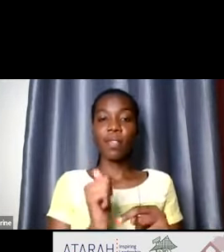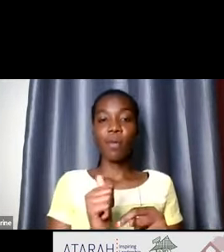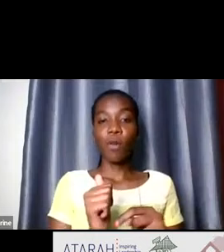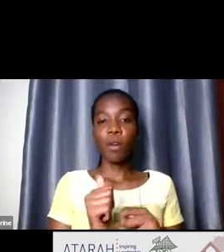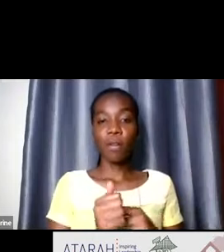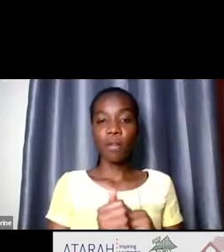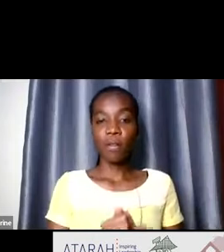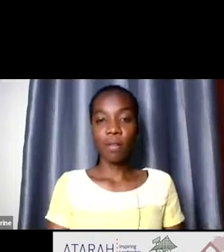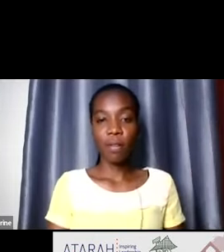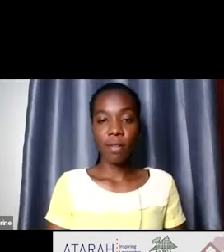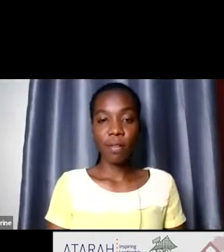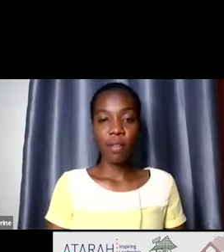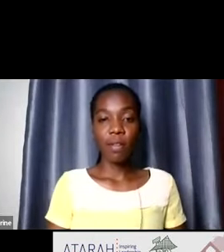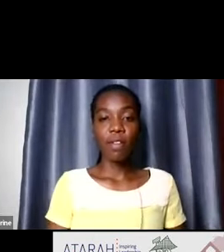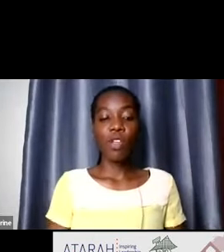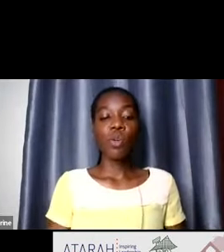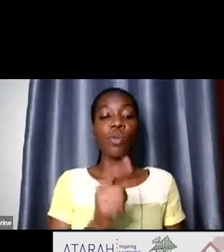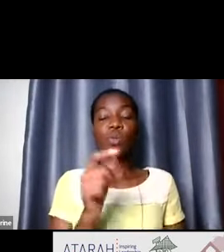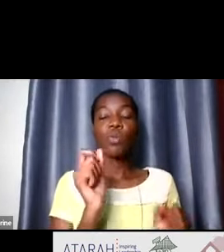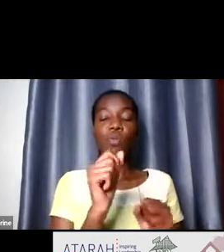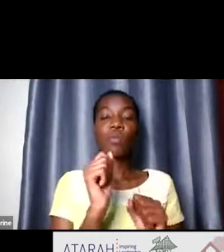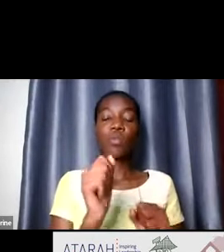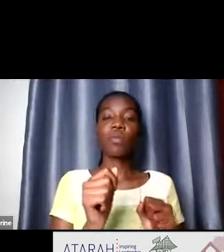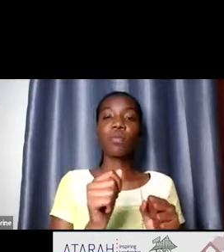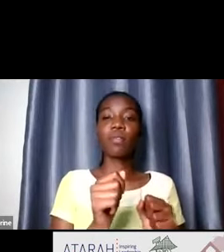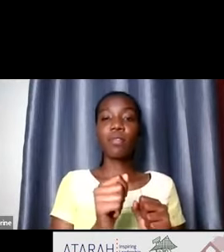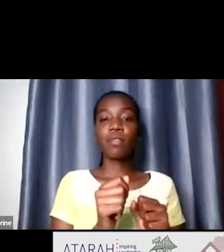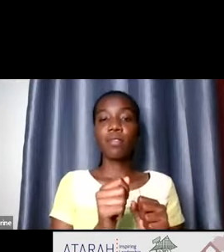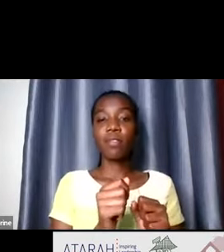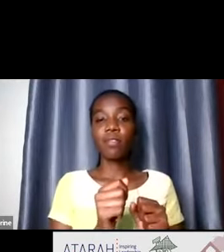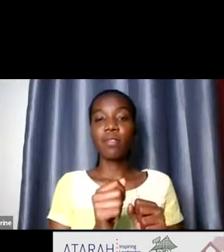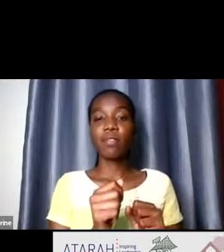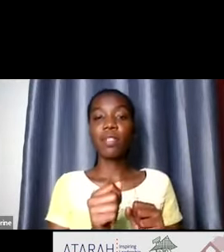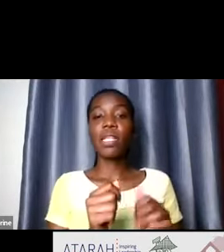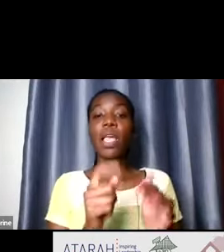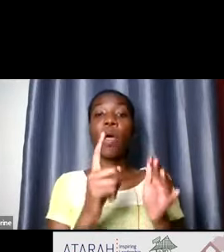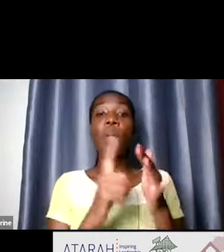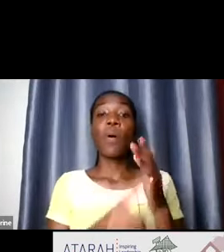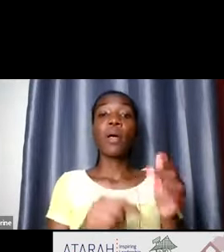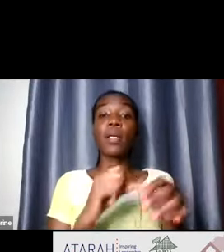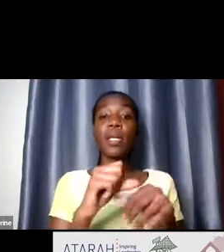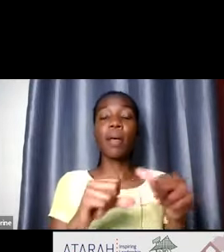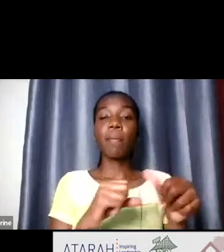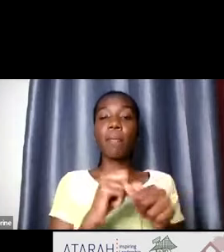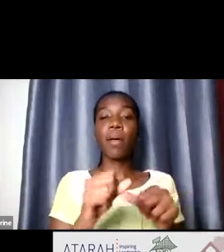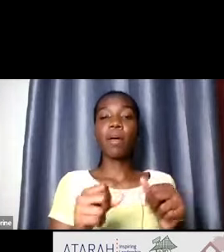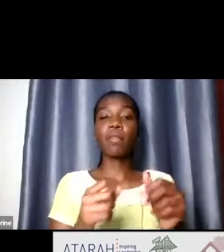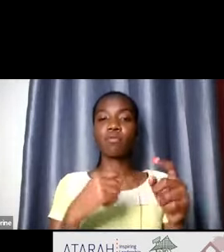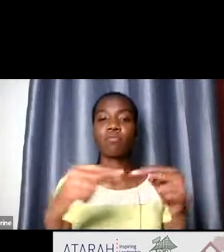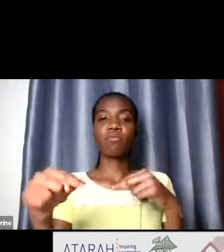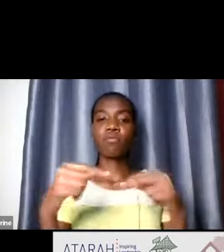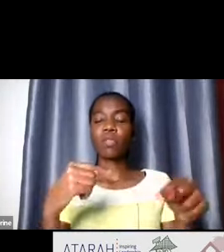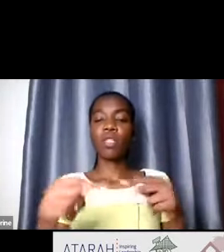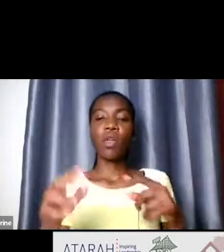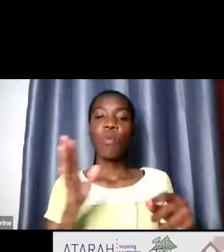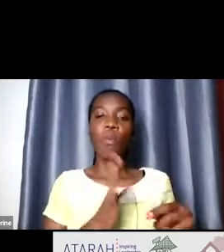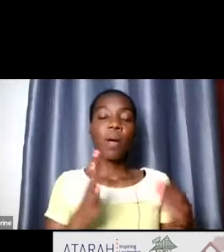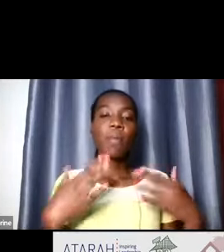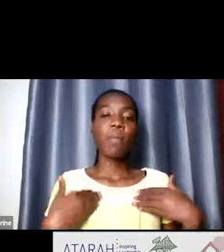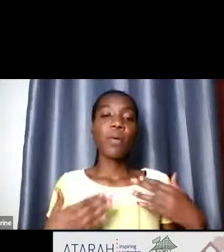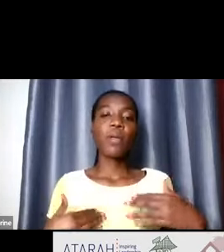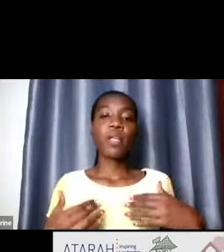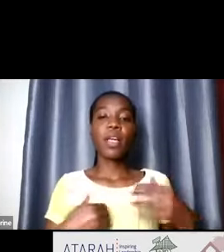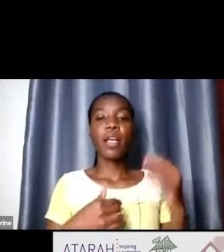Ogendo. Would you recommend, what of the argument that a woman's body has more fat compared